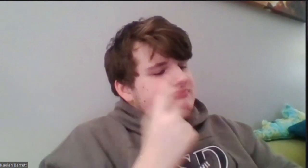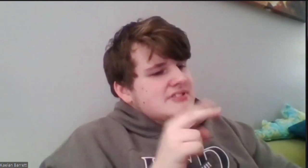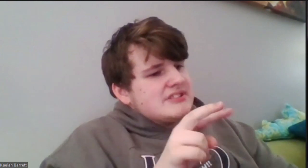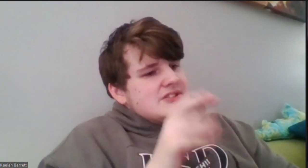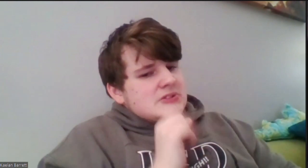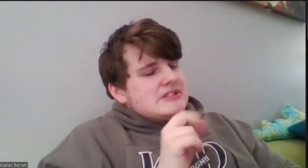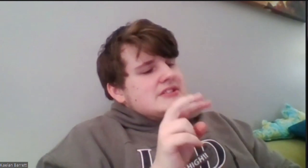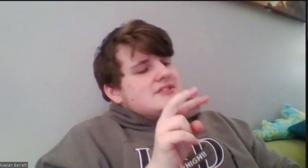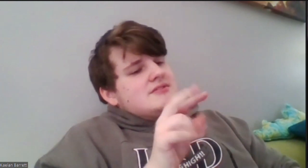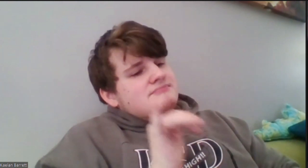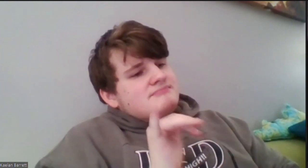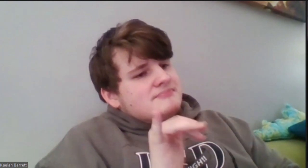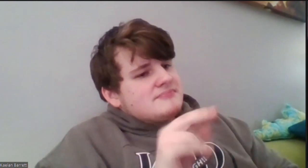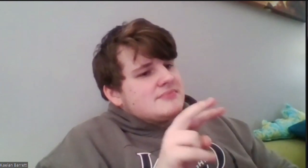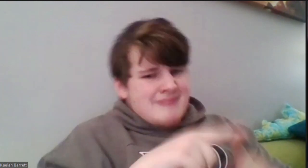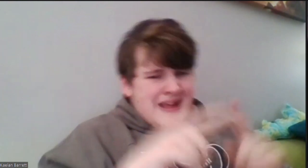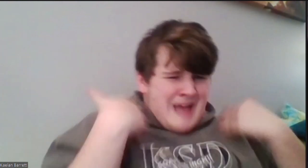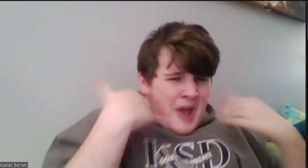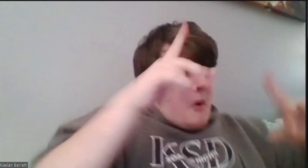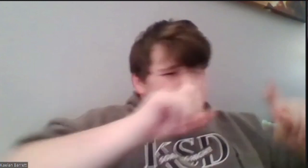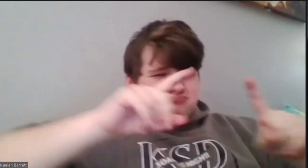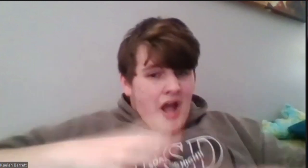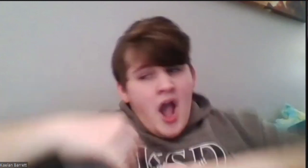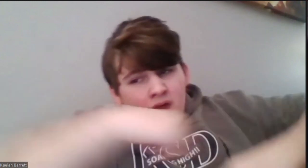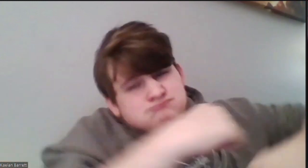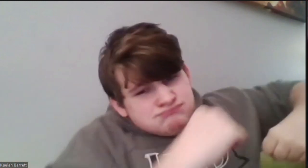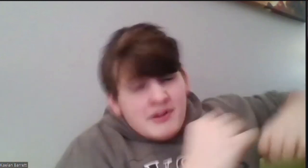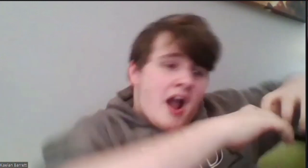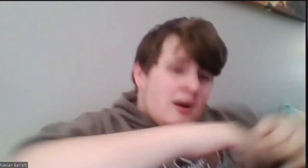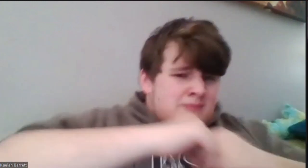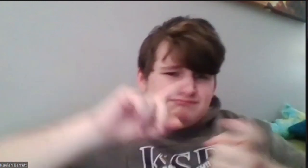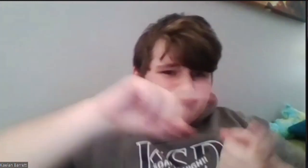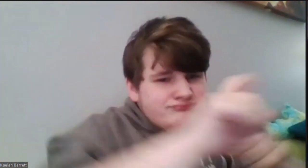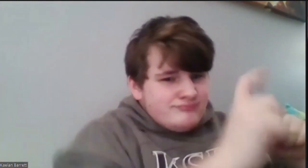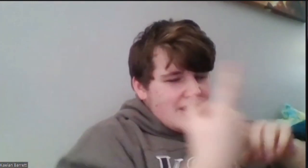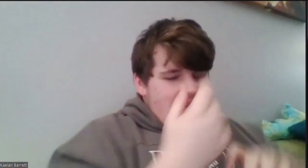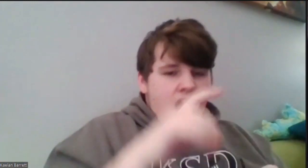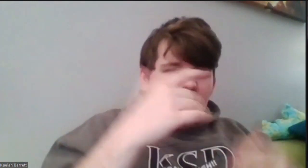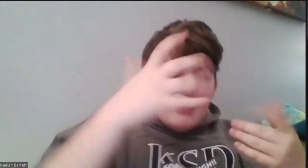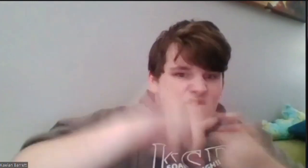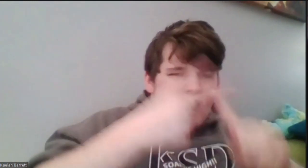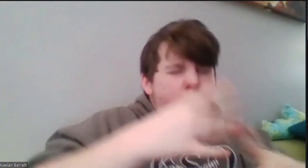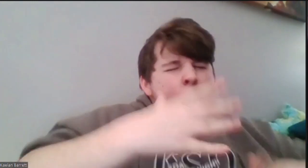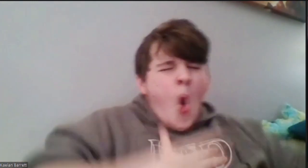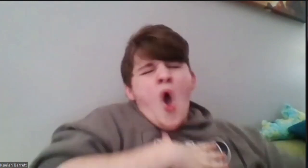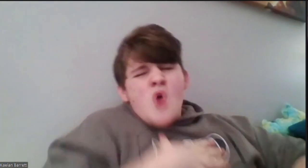I've never thought about this memory before. Never have I. So he's dancing with his friends,